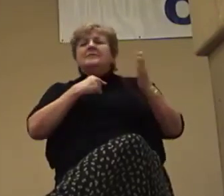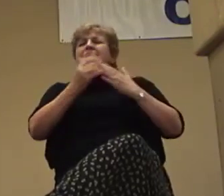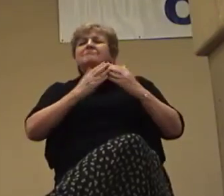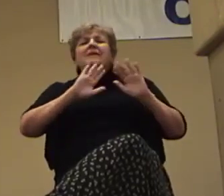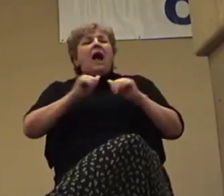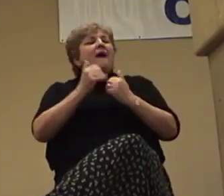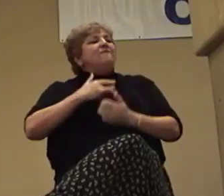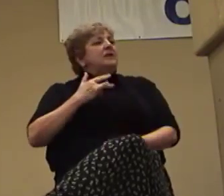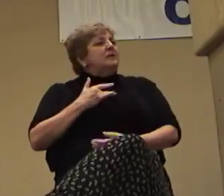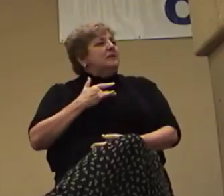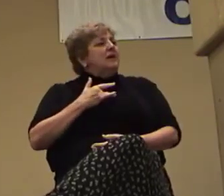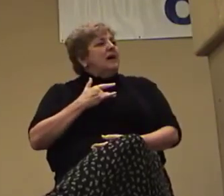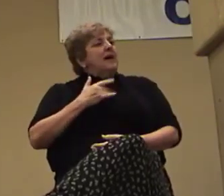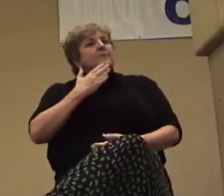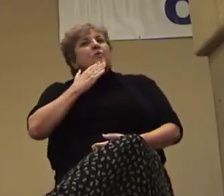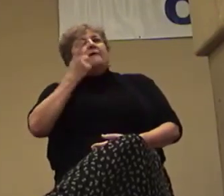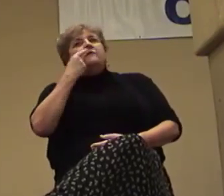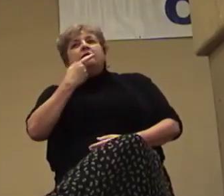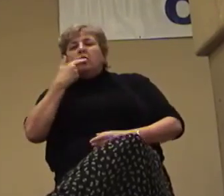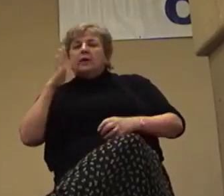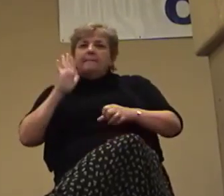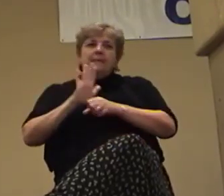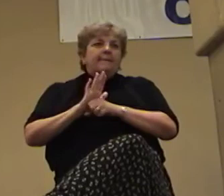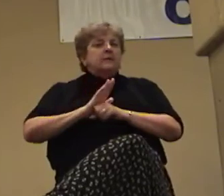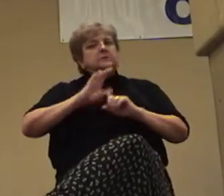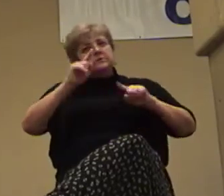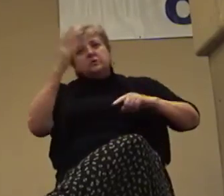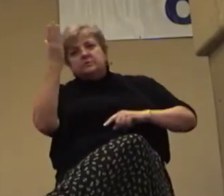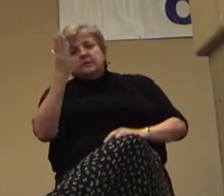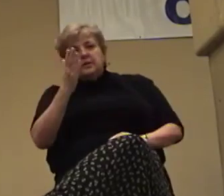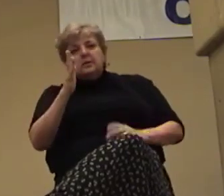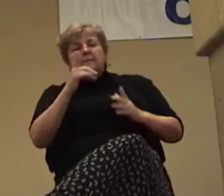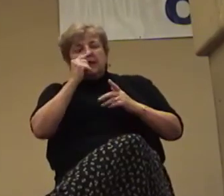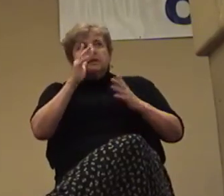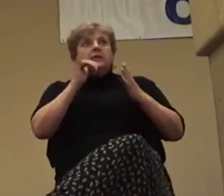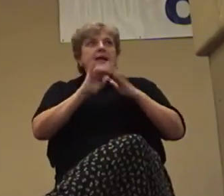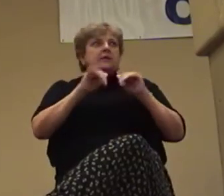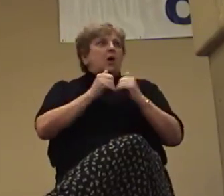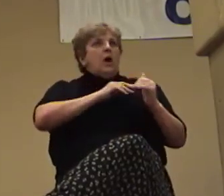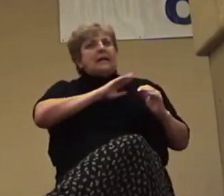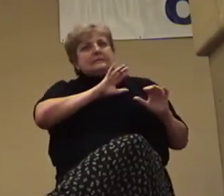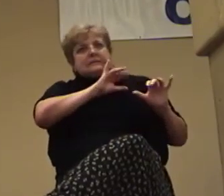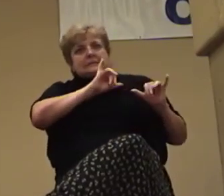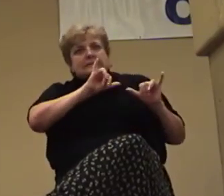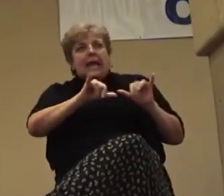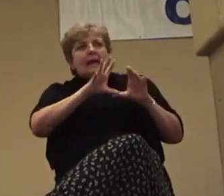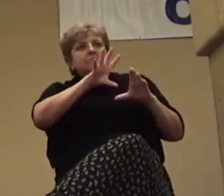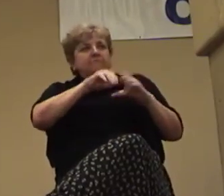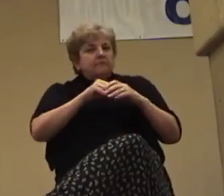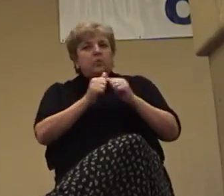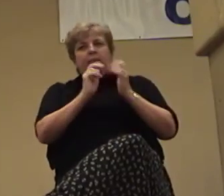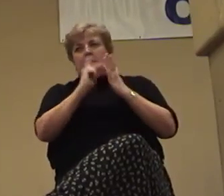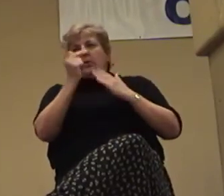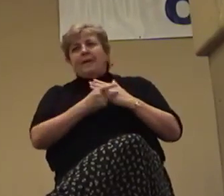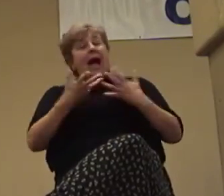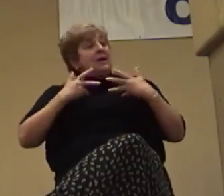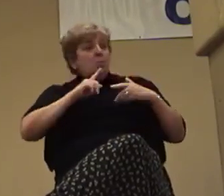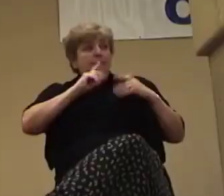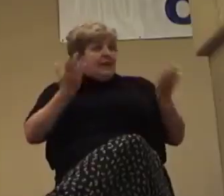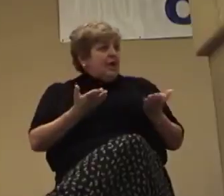commitments because during that period, that's how I stayed with you. I didn't want to be here. I wanted to be drunk. Being sober hurt. I don't